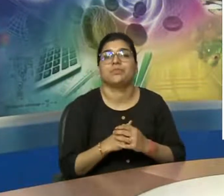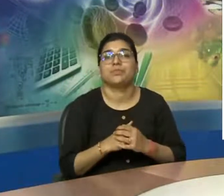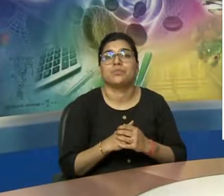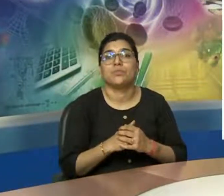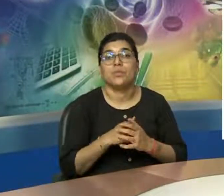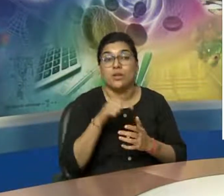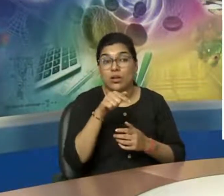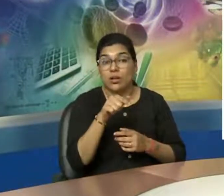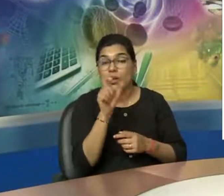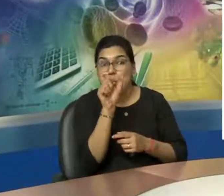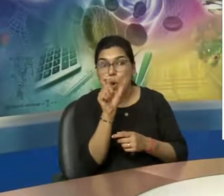1869 by the